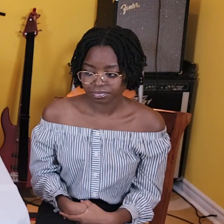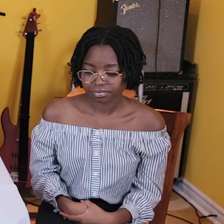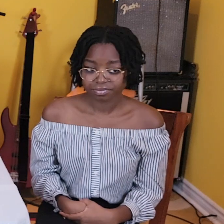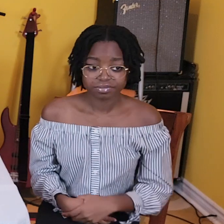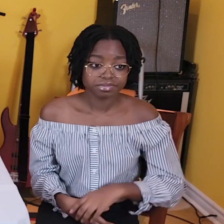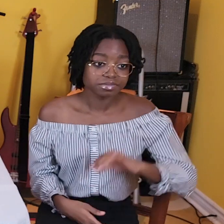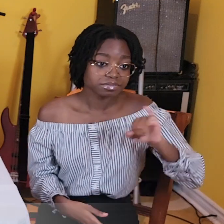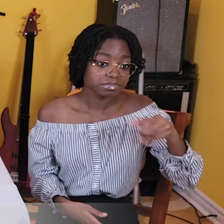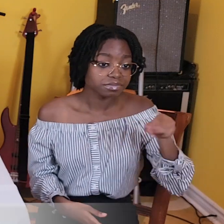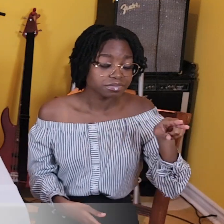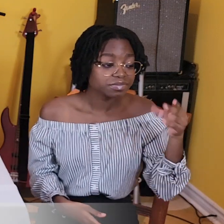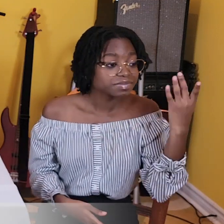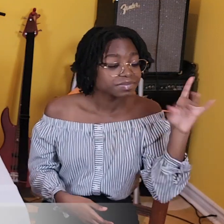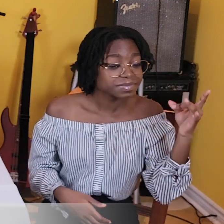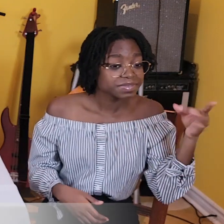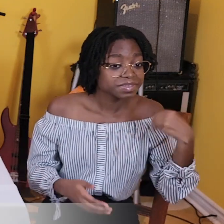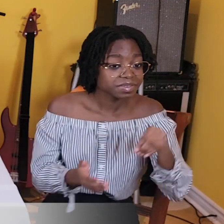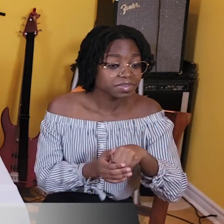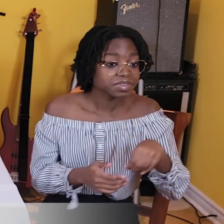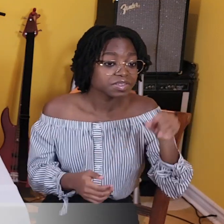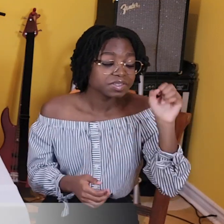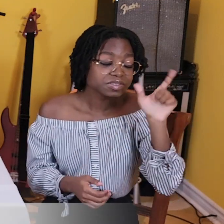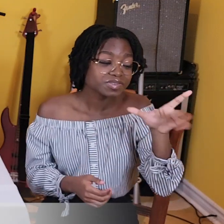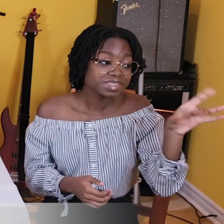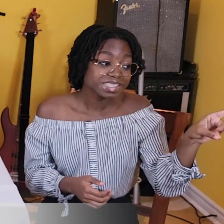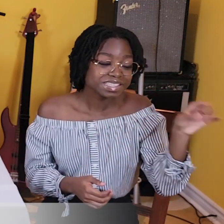John chapter 18, verse 28 to